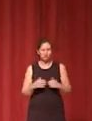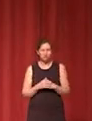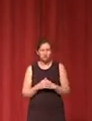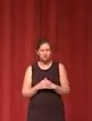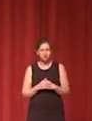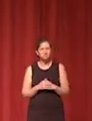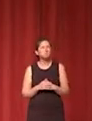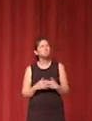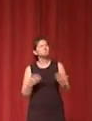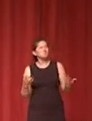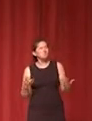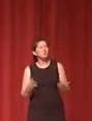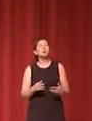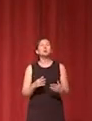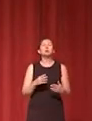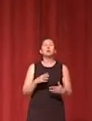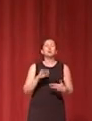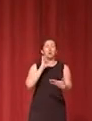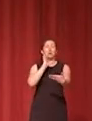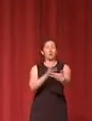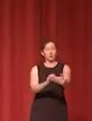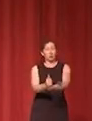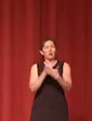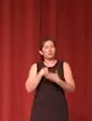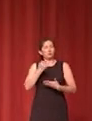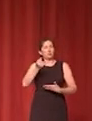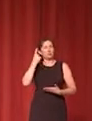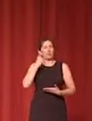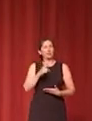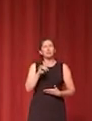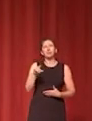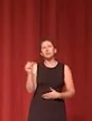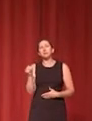else, like a tumor, stroke, etc. Next slide.